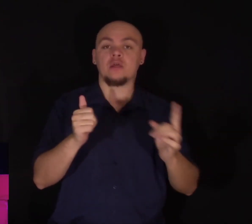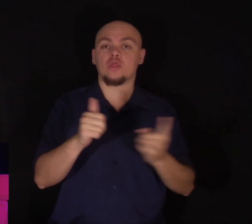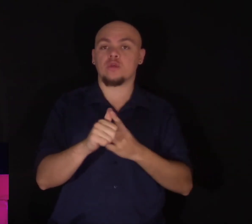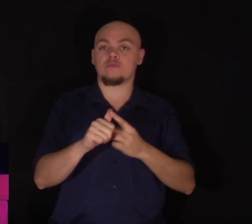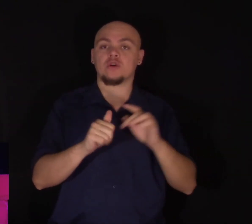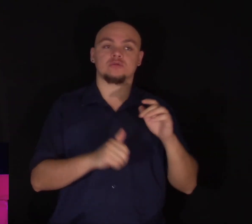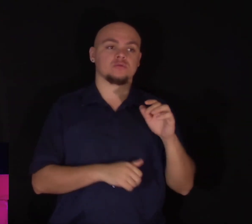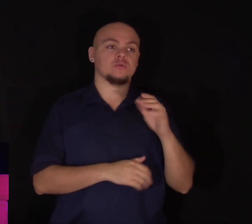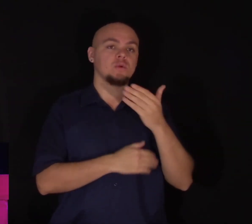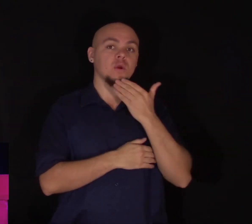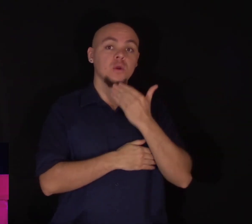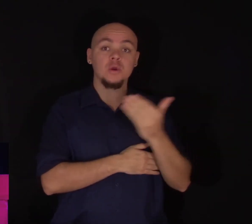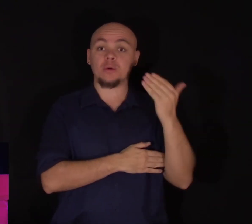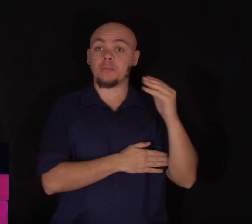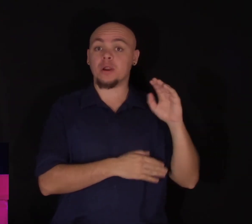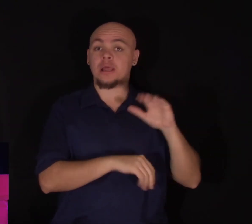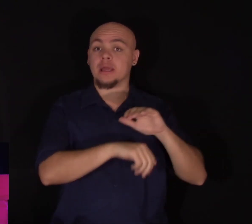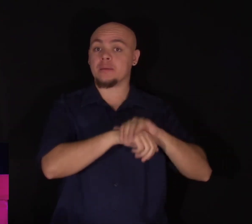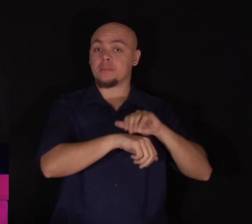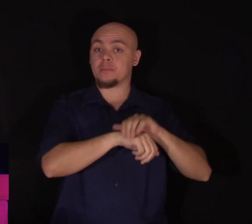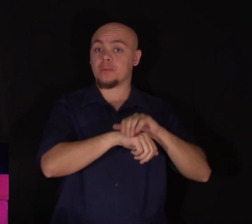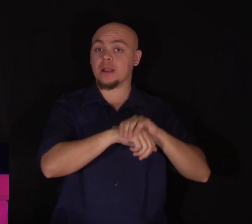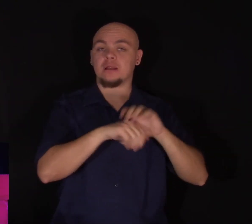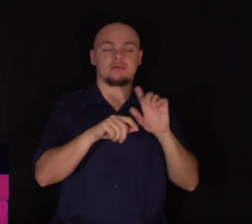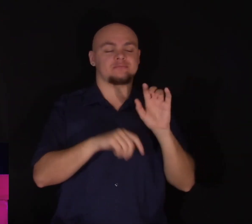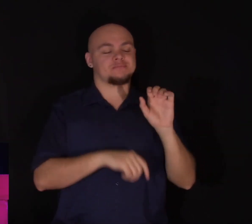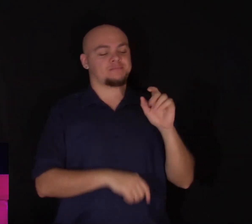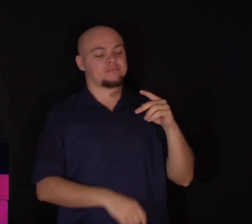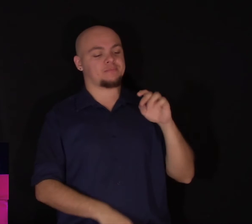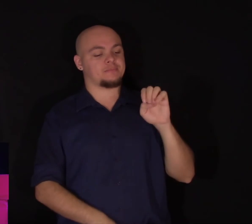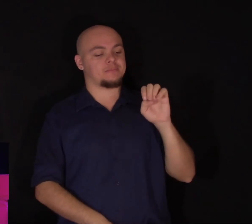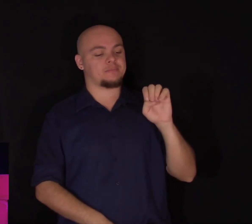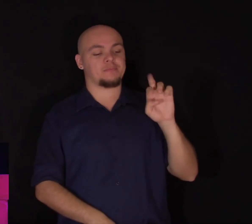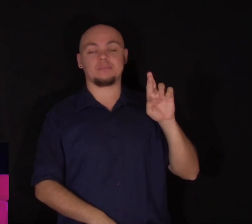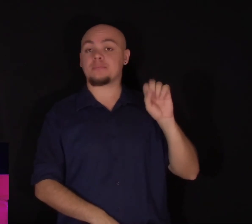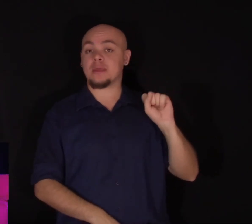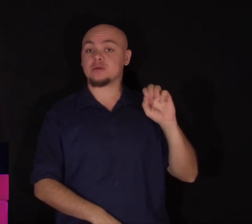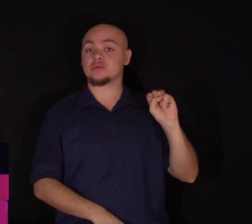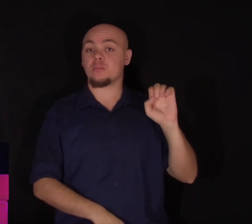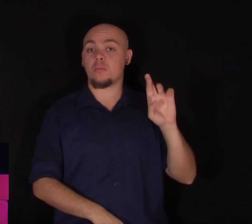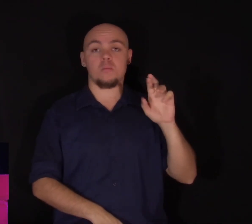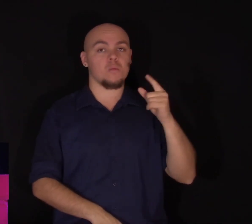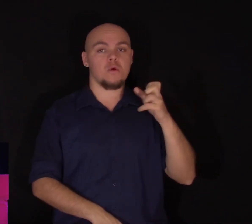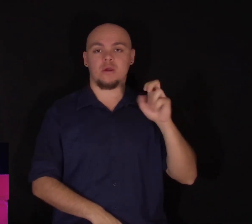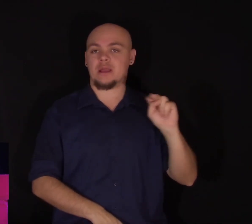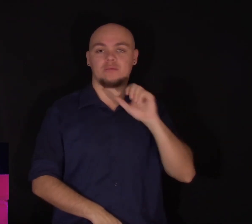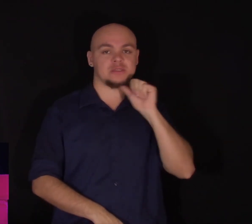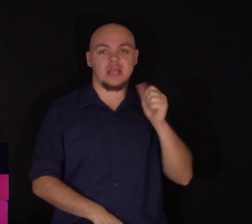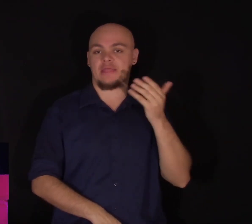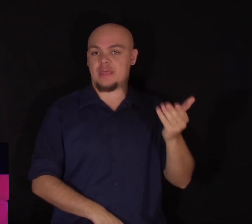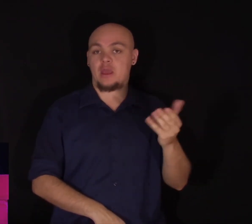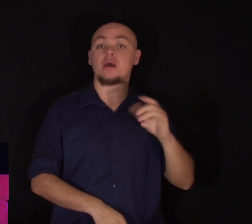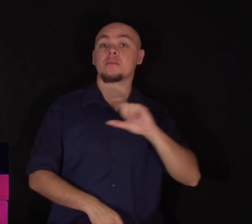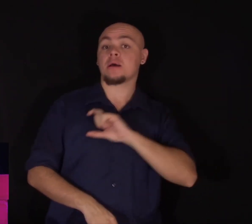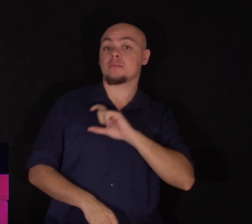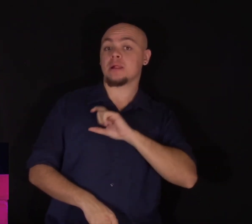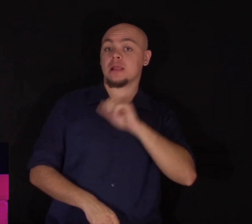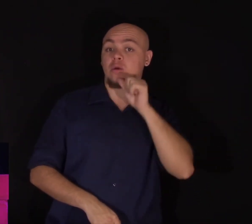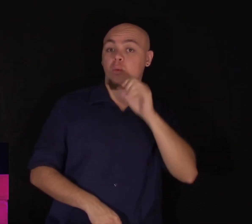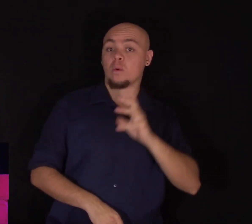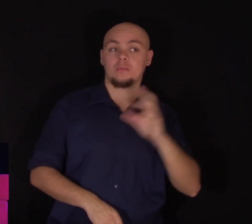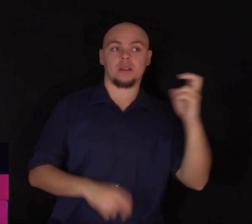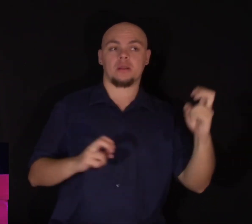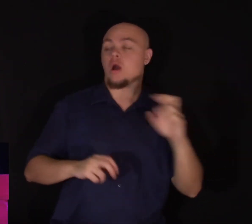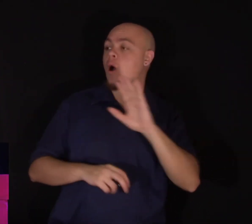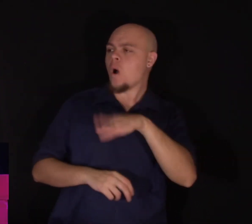was Good Morning Britain. Piers Morgan was sadly not in that week. But I did get to sit opposite a female police officer who told me that the police